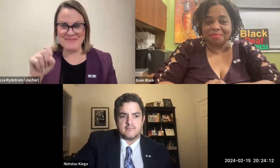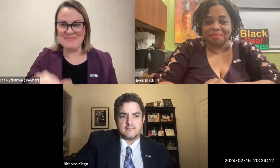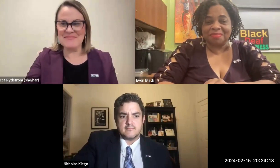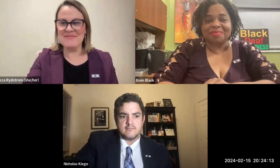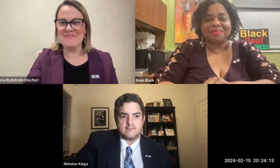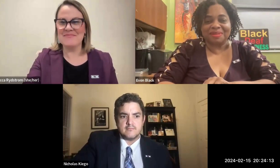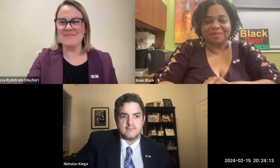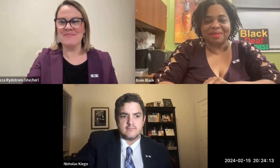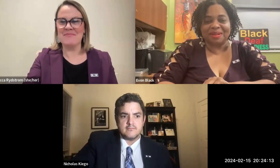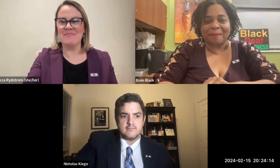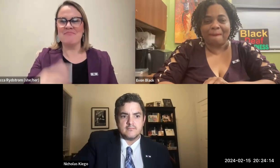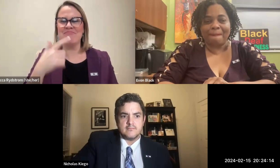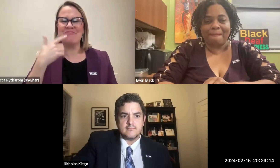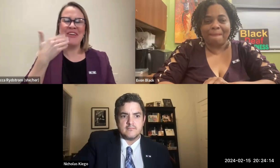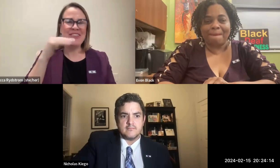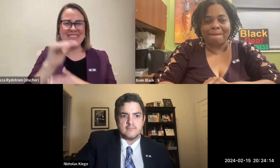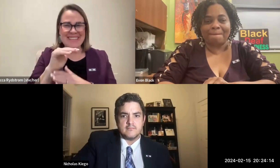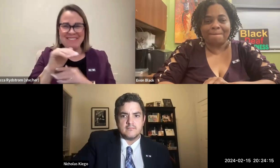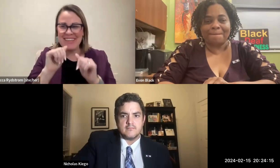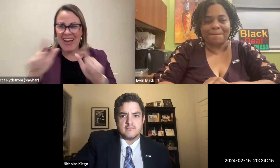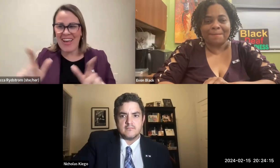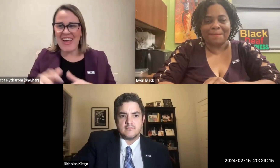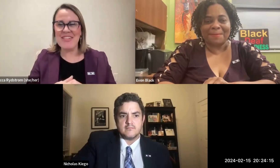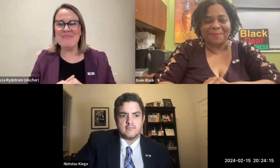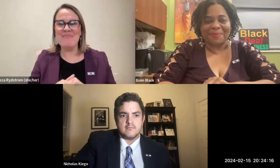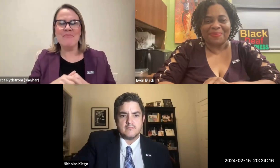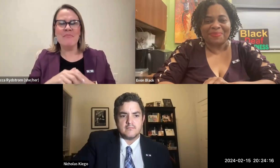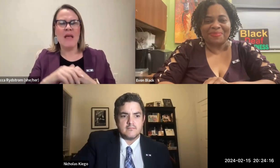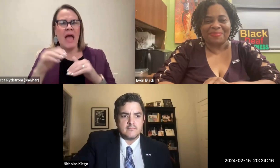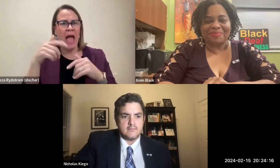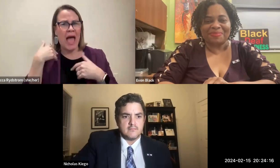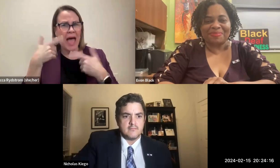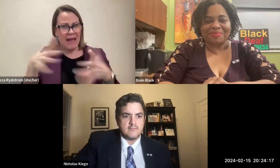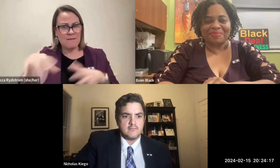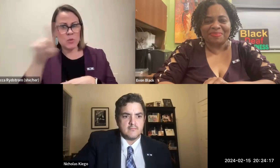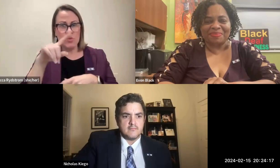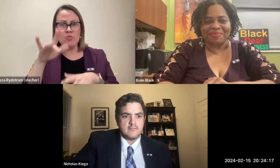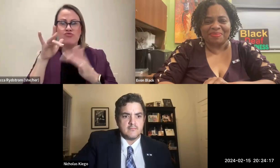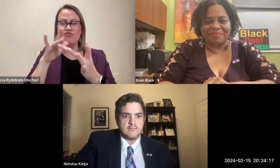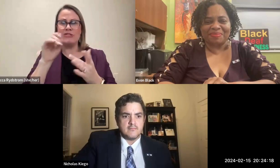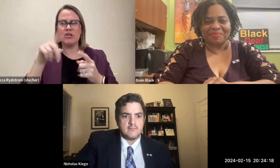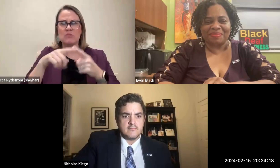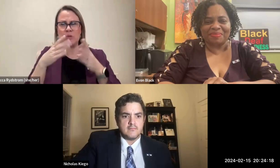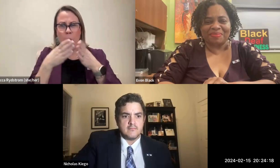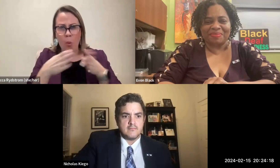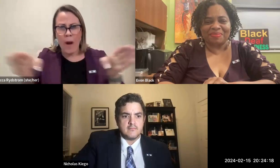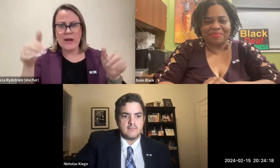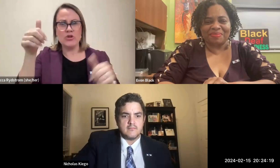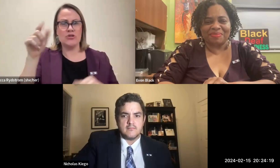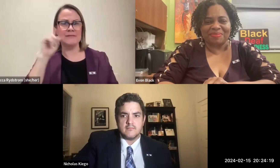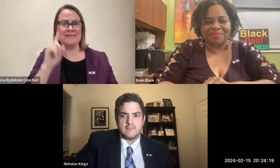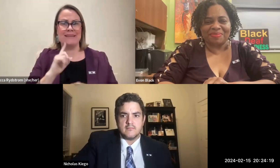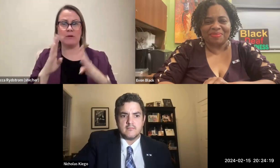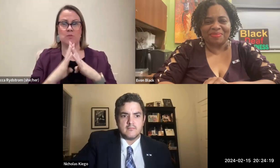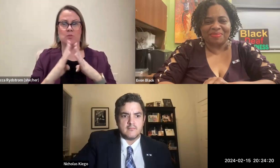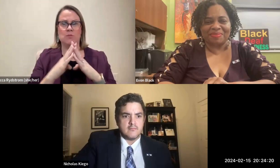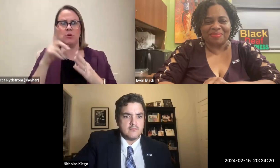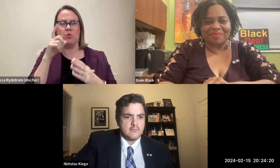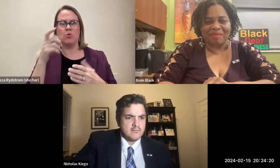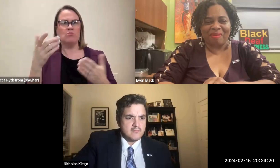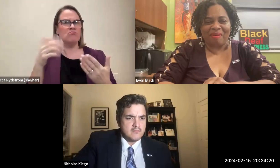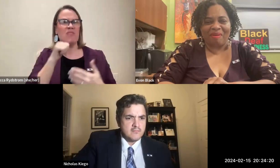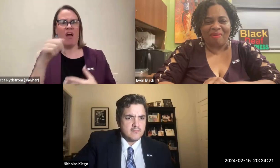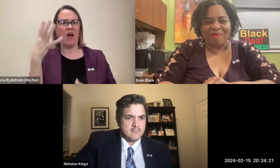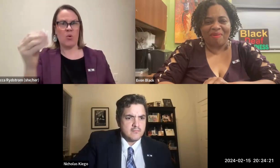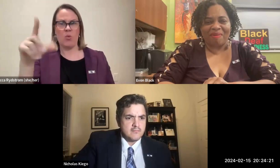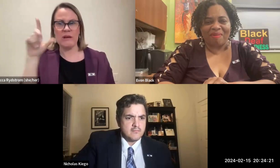All right, and Charles Williams has the next question. And he says, good evening, all. How will you reach